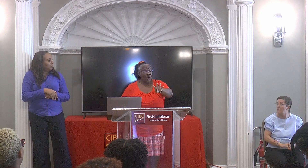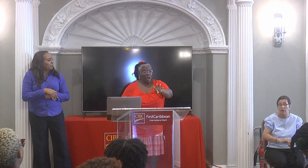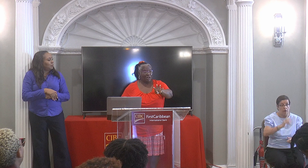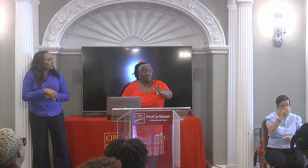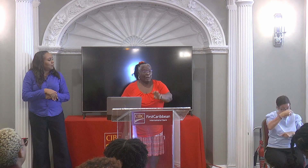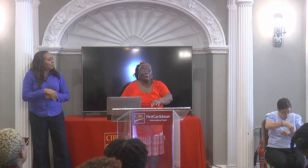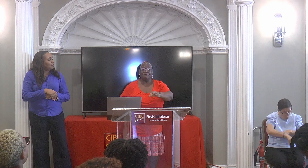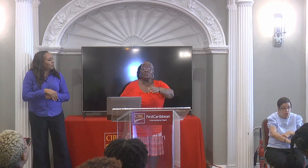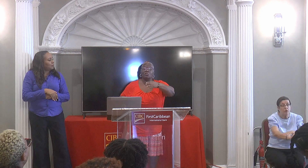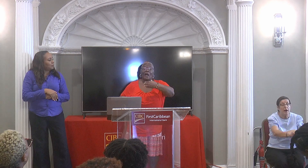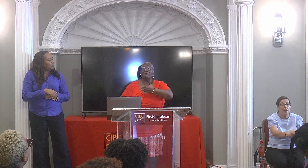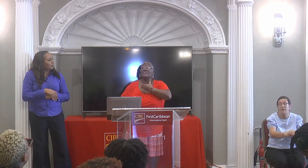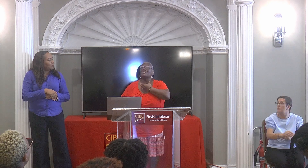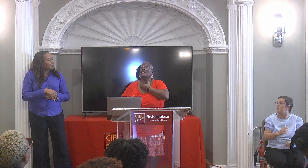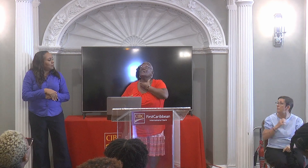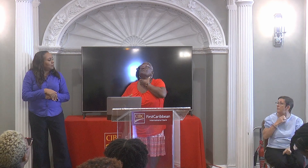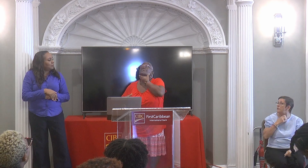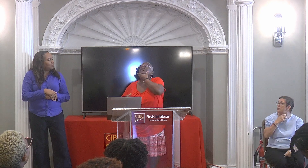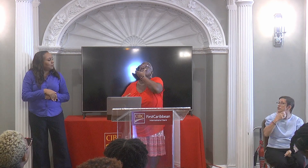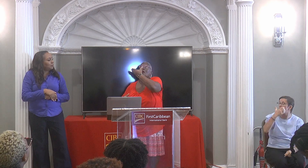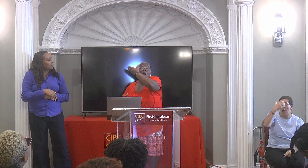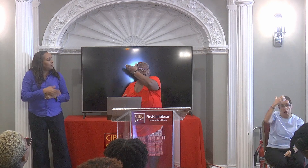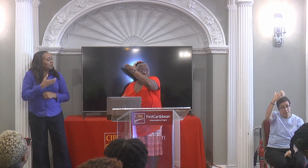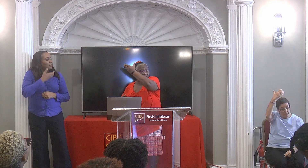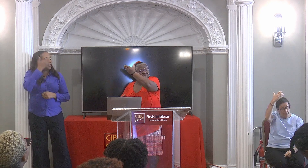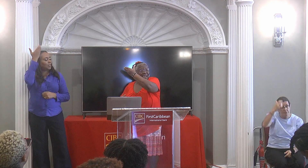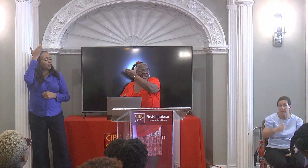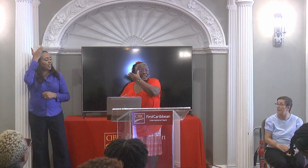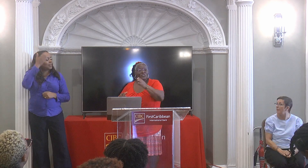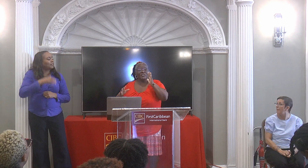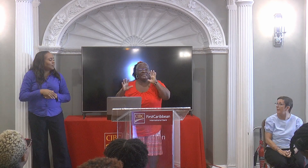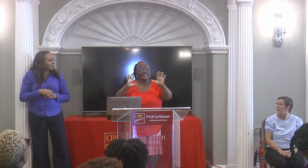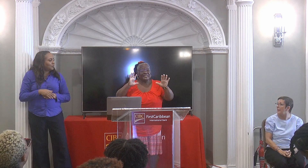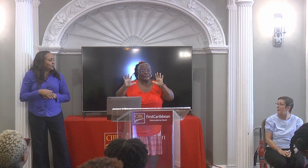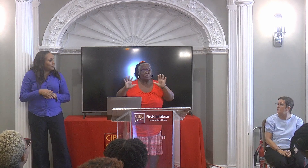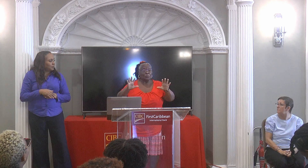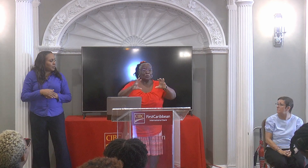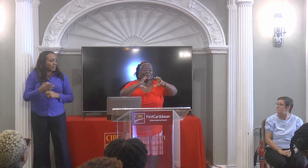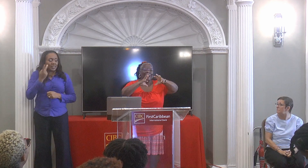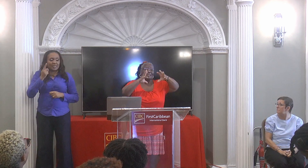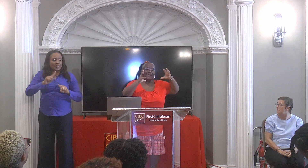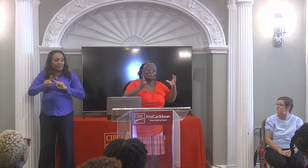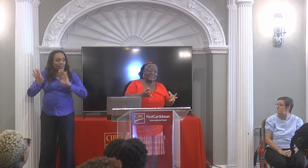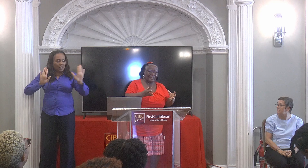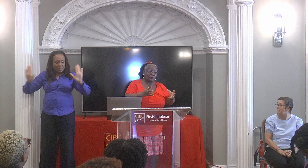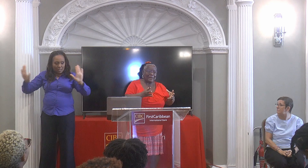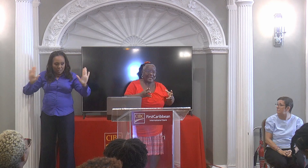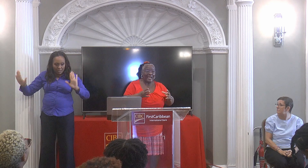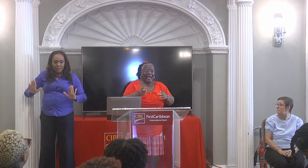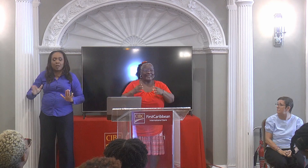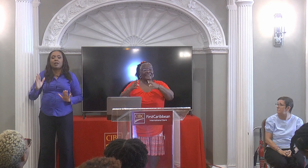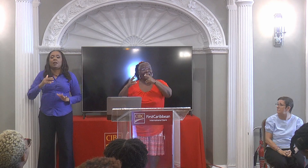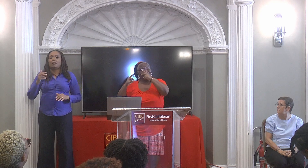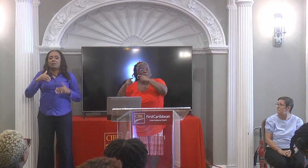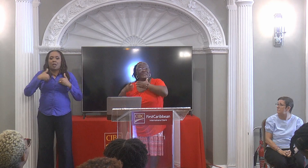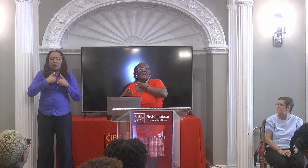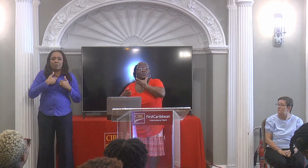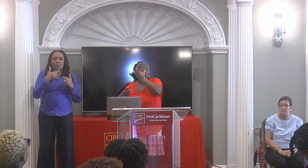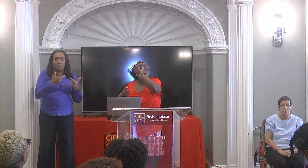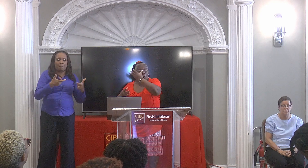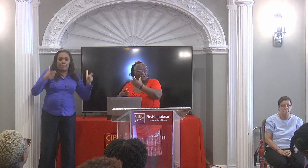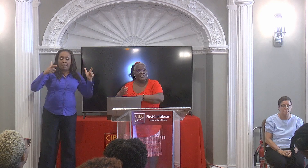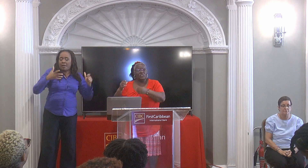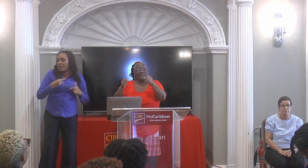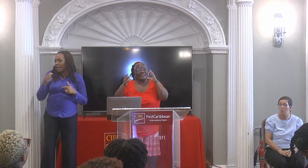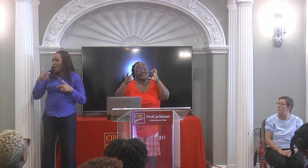long trunk, but for giraffe they see the neck. So they see the difference between an animal that's big and an animal that